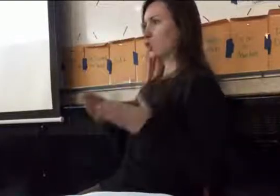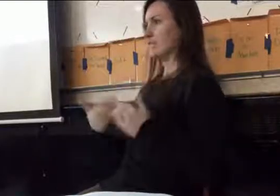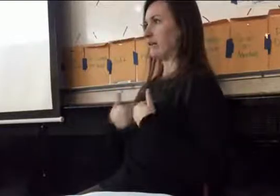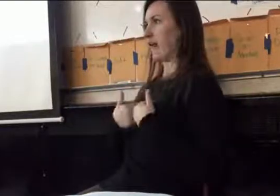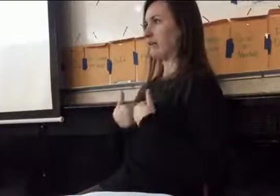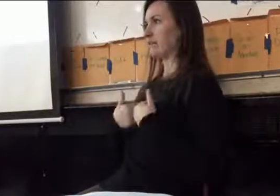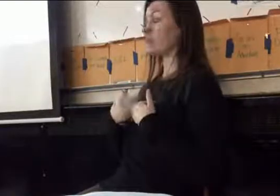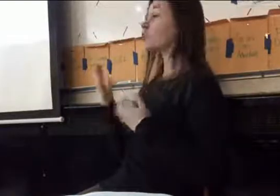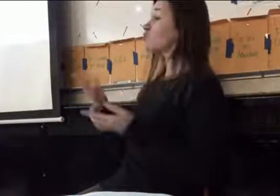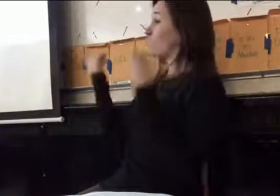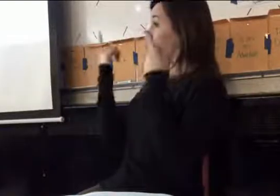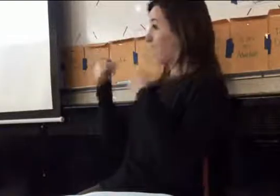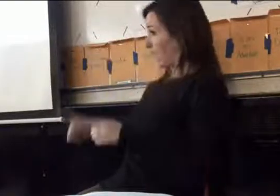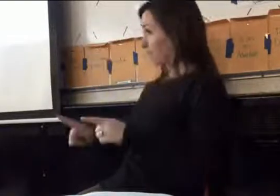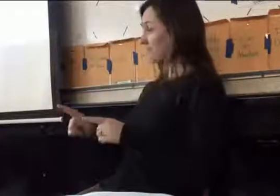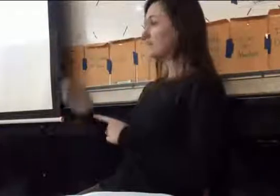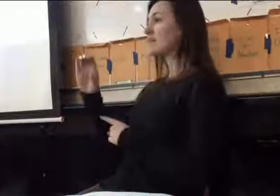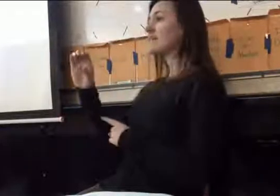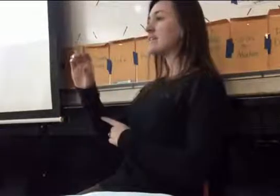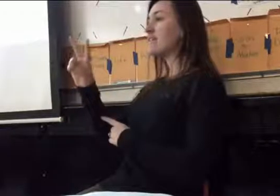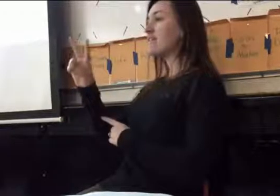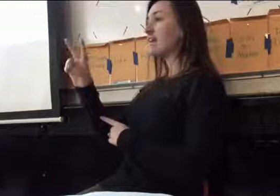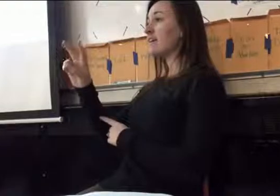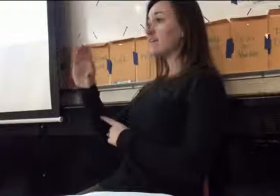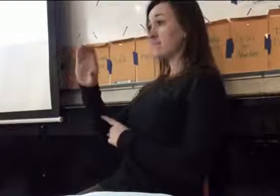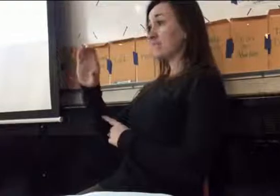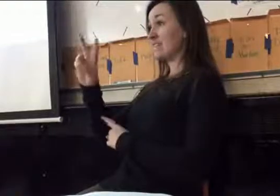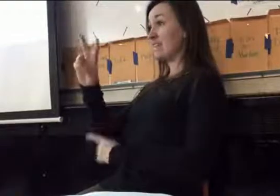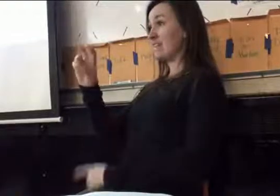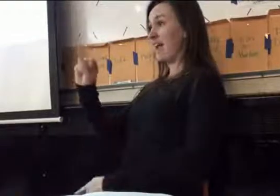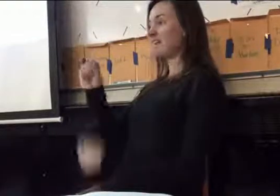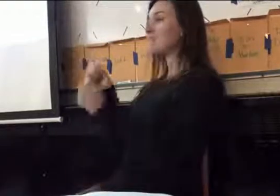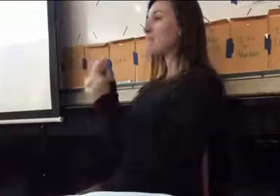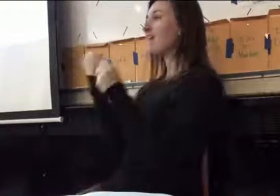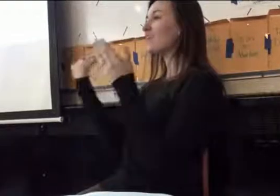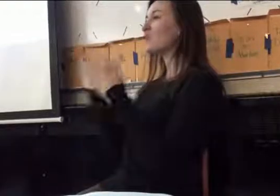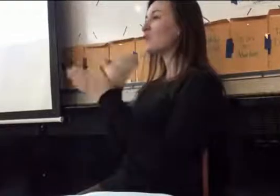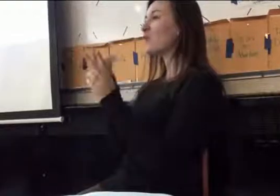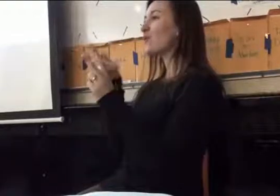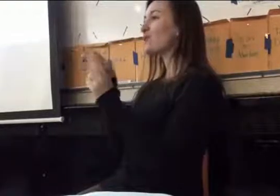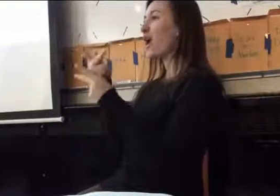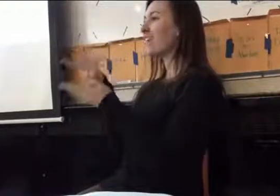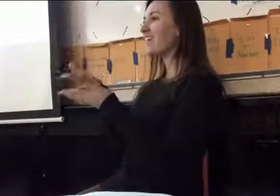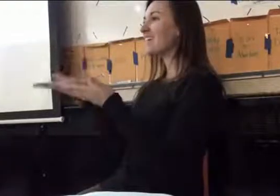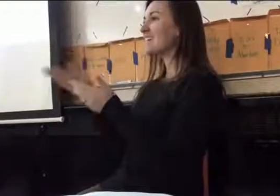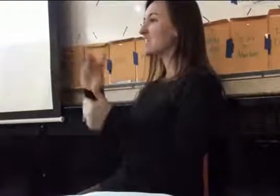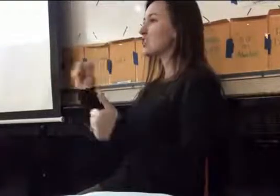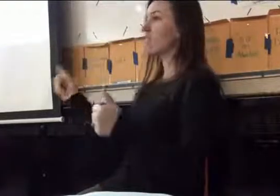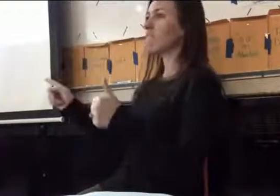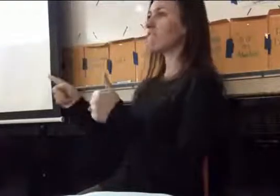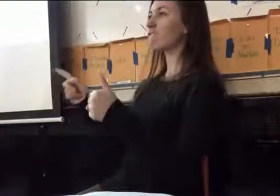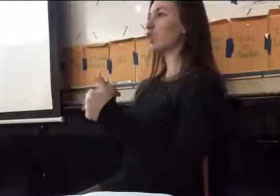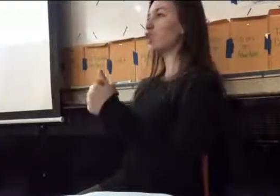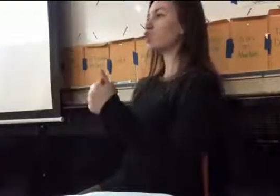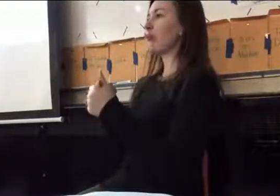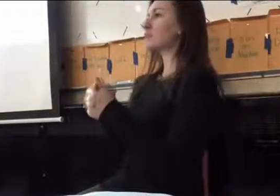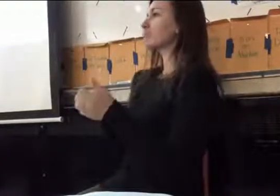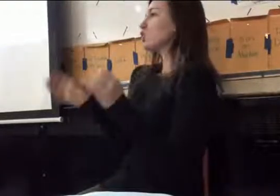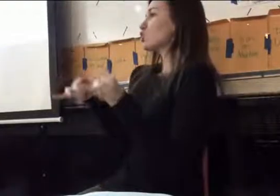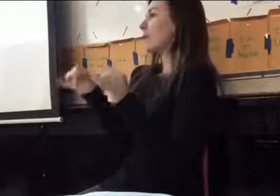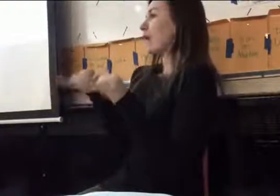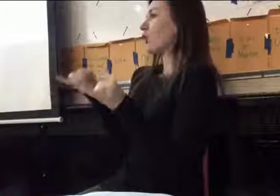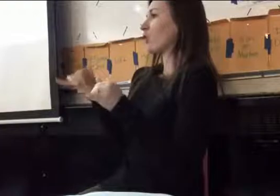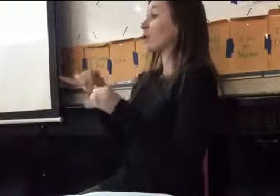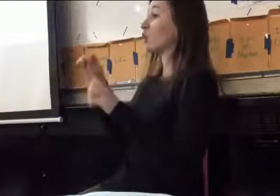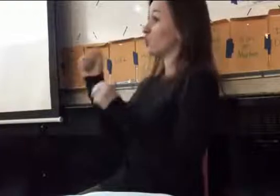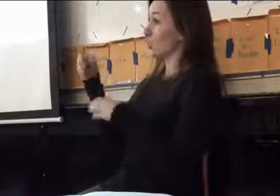And so what happens is that CVS comes out with a new product, which is the very first generic EpiPen. You can buy a single